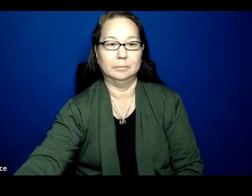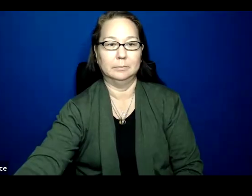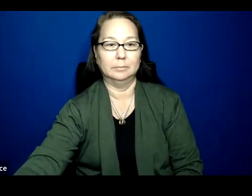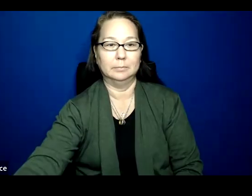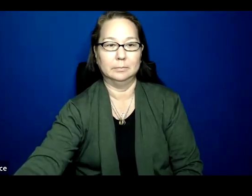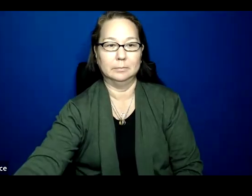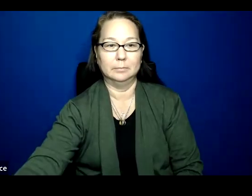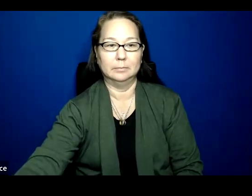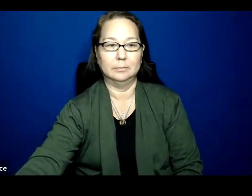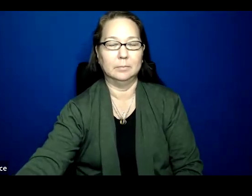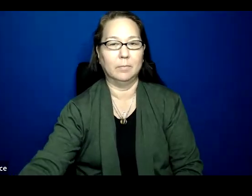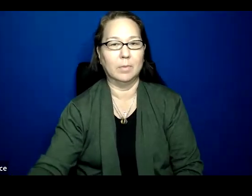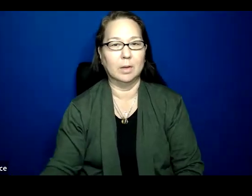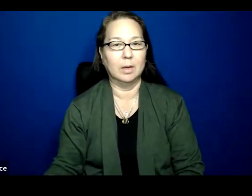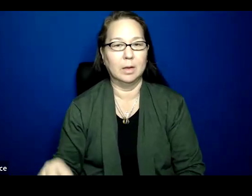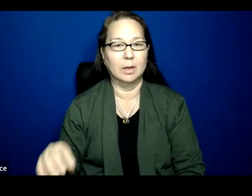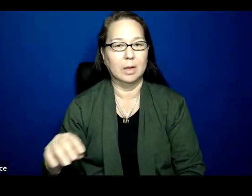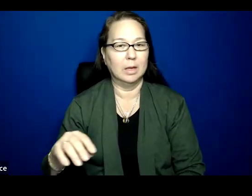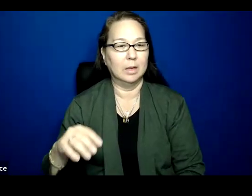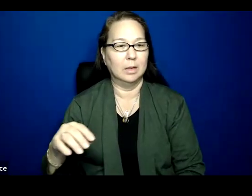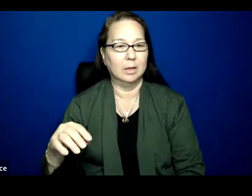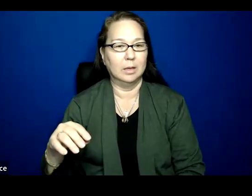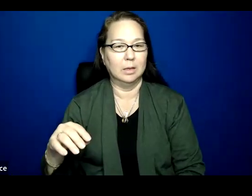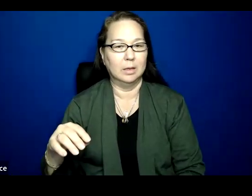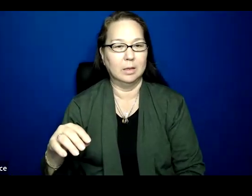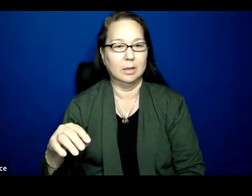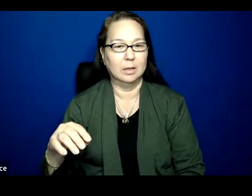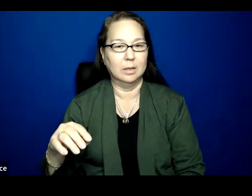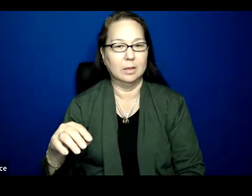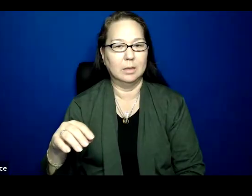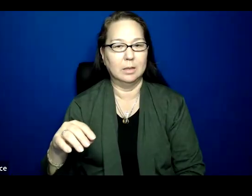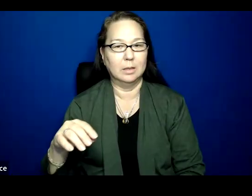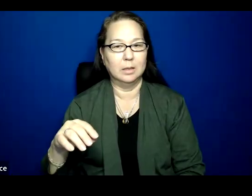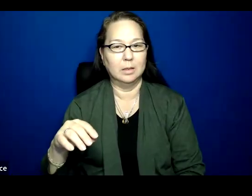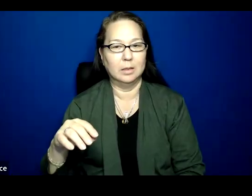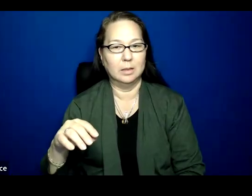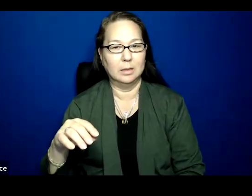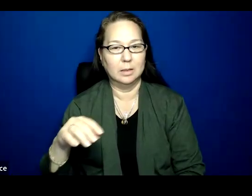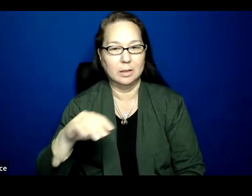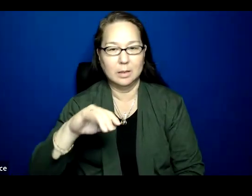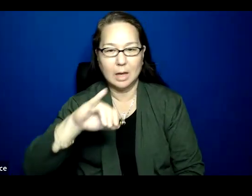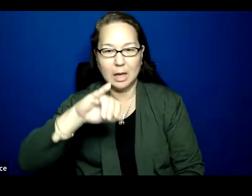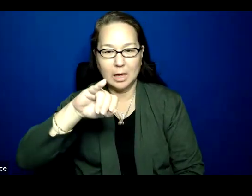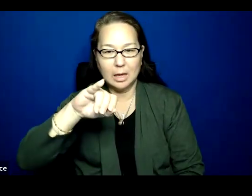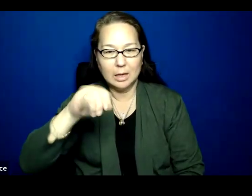Gem C. Archila or Archila. Gem C.